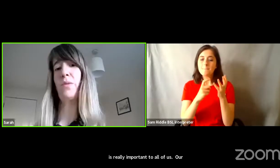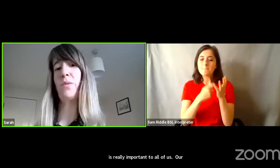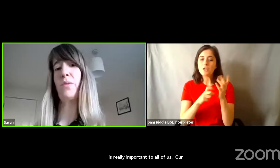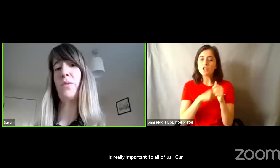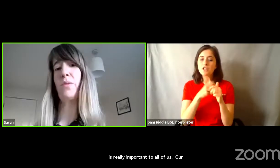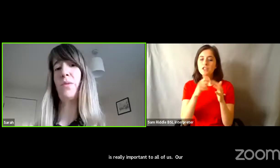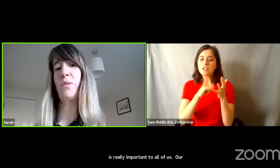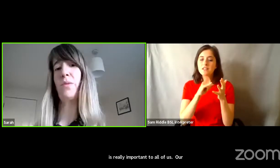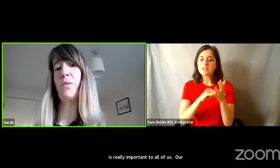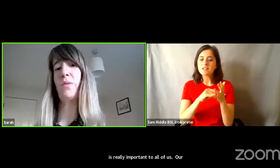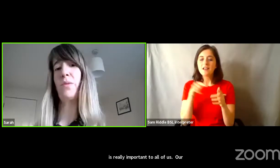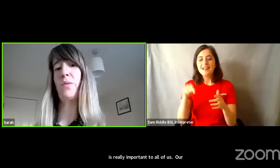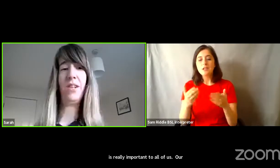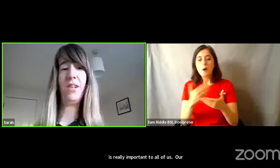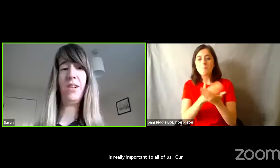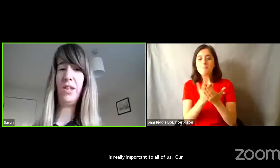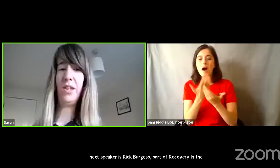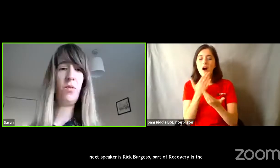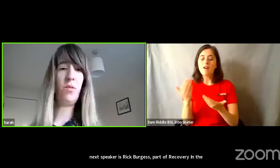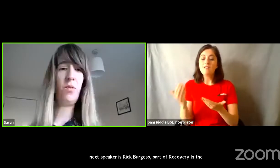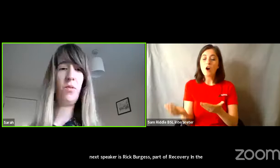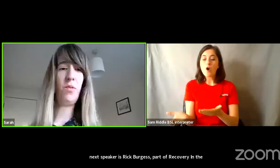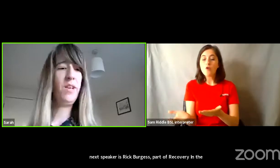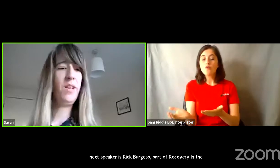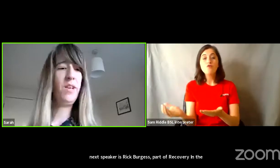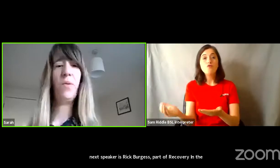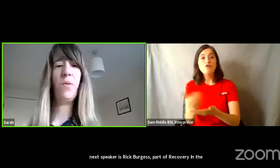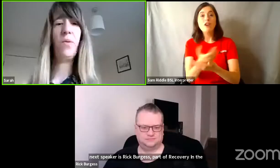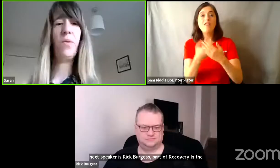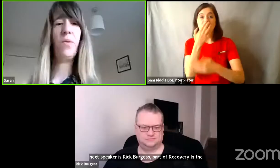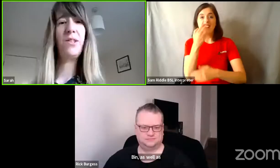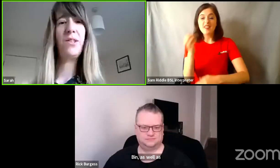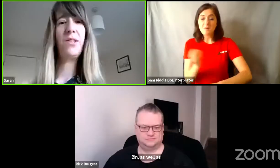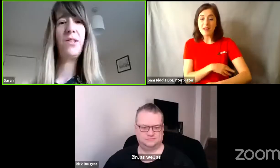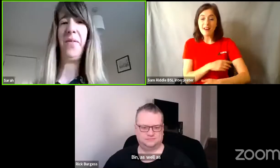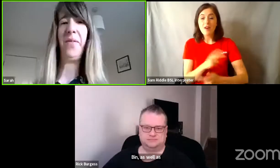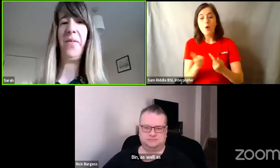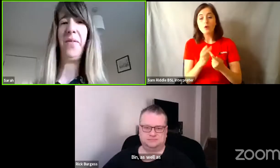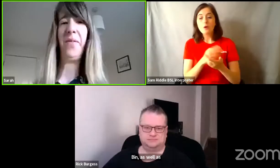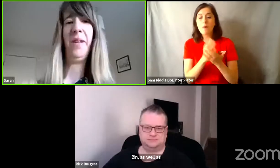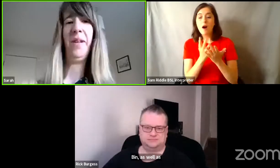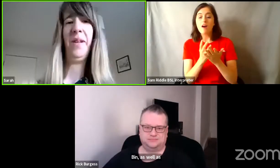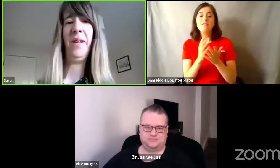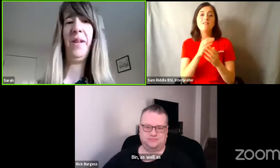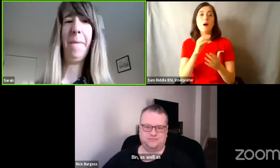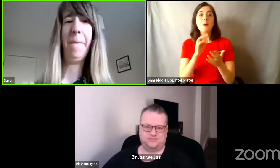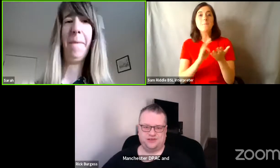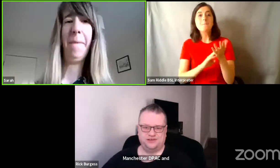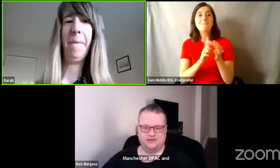Manchester DPAC and the Greater Manchester Coalition of Disabled People. So I will hand over to Rick now.